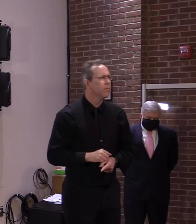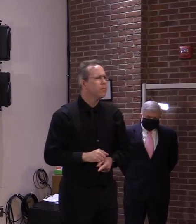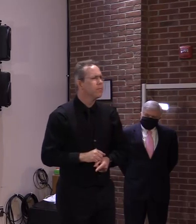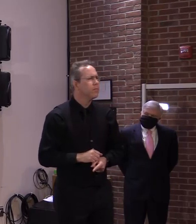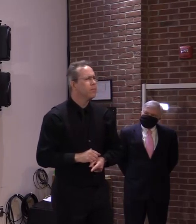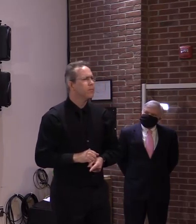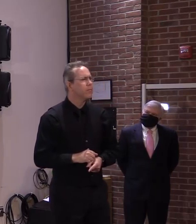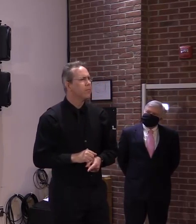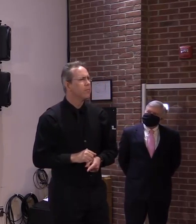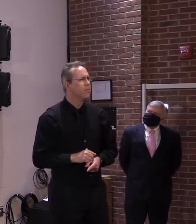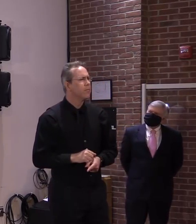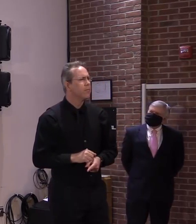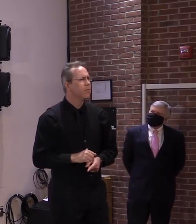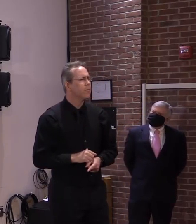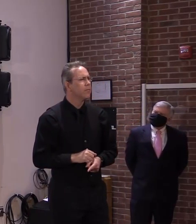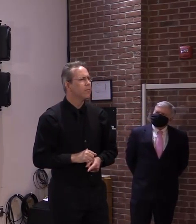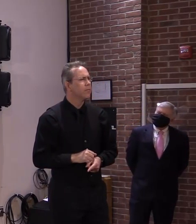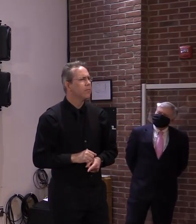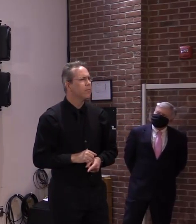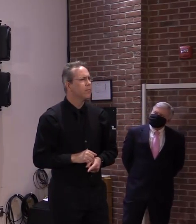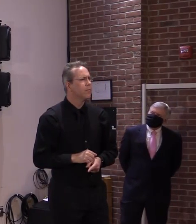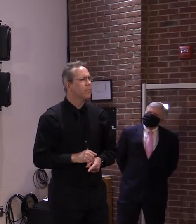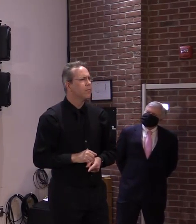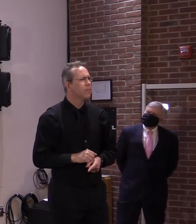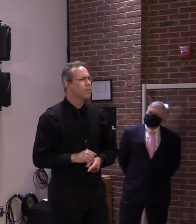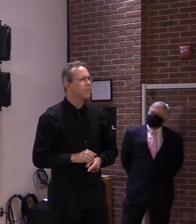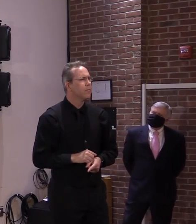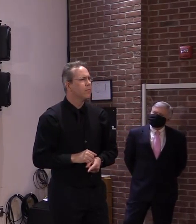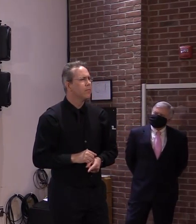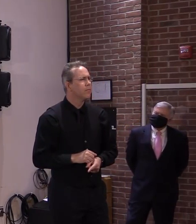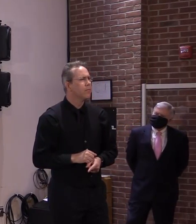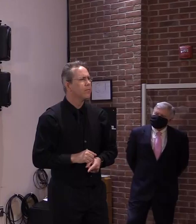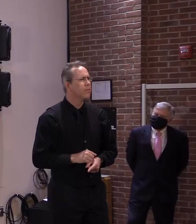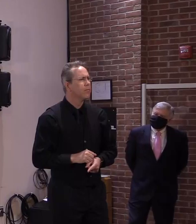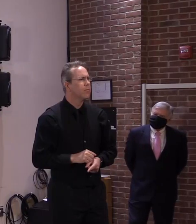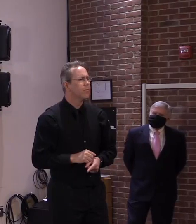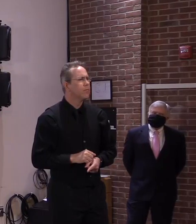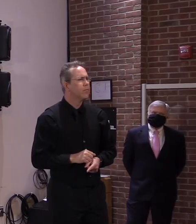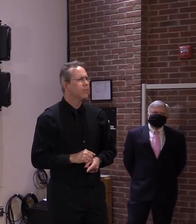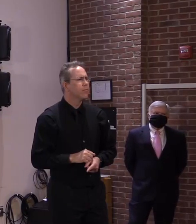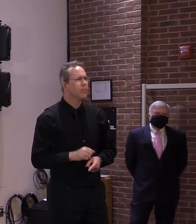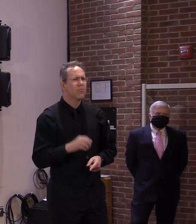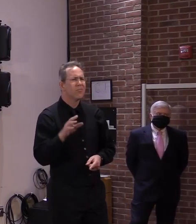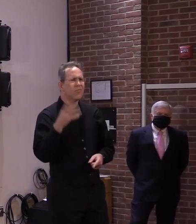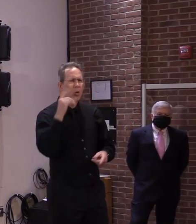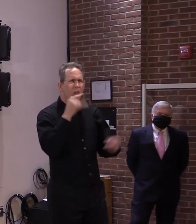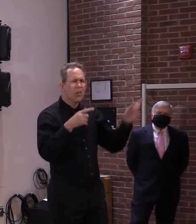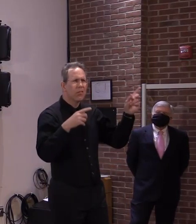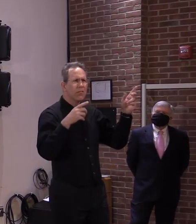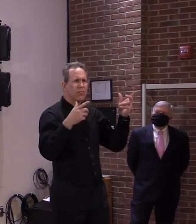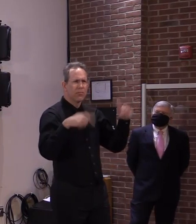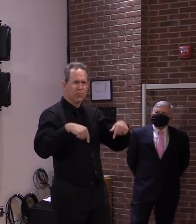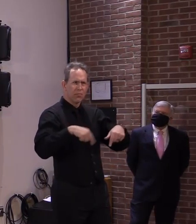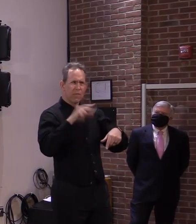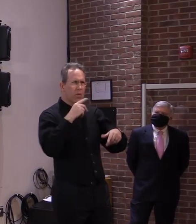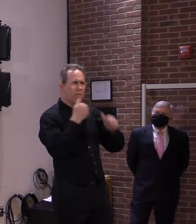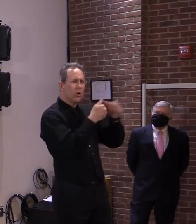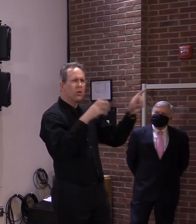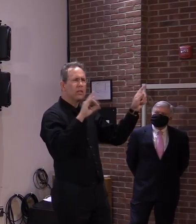reaction to the Moderna or Pfizer vaccines and who want the J&J